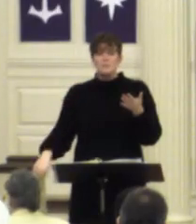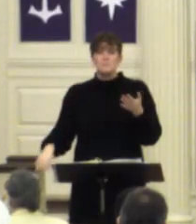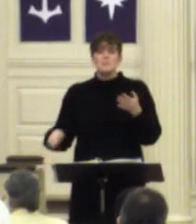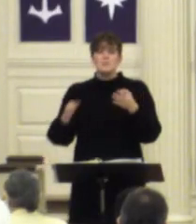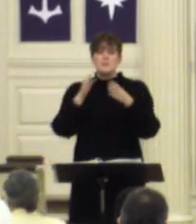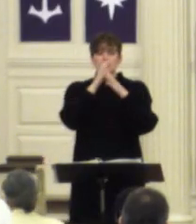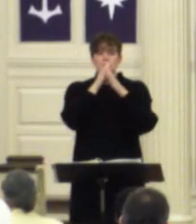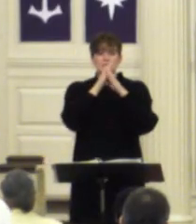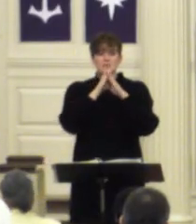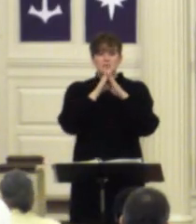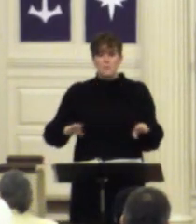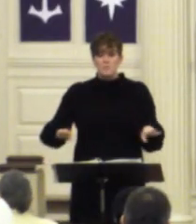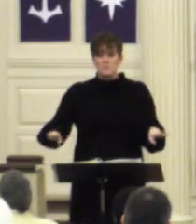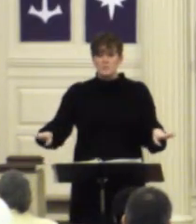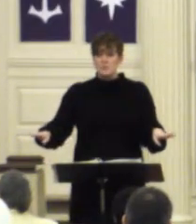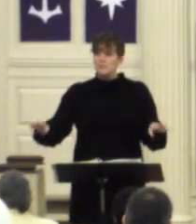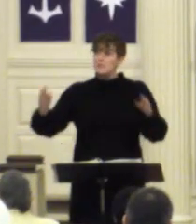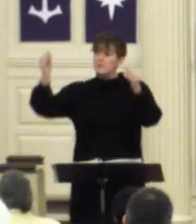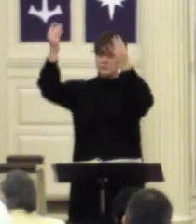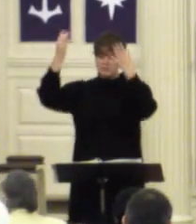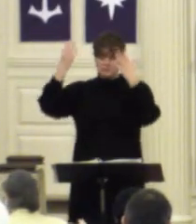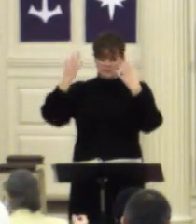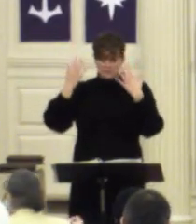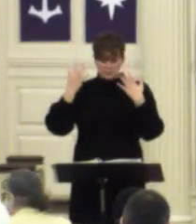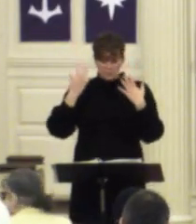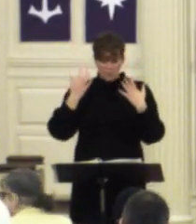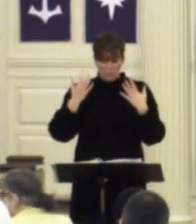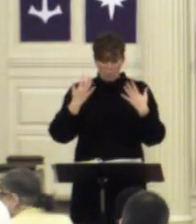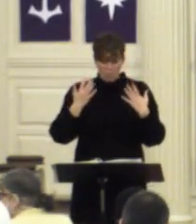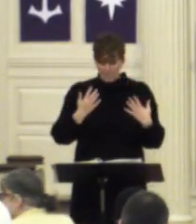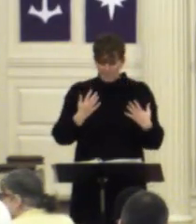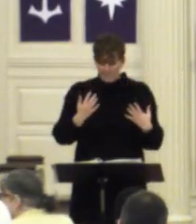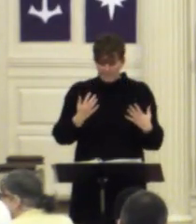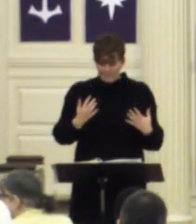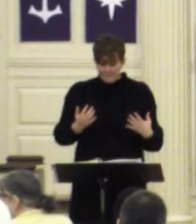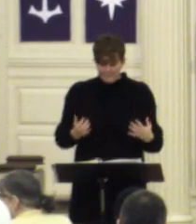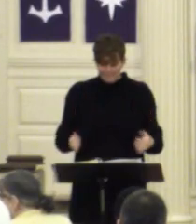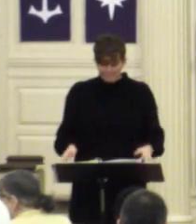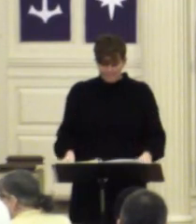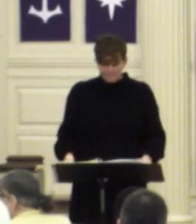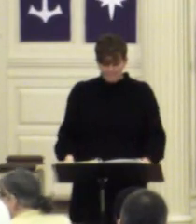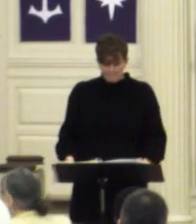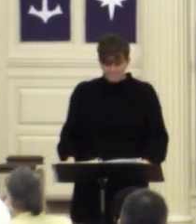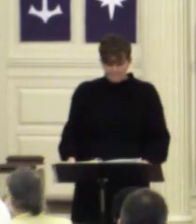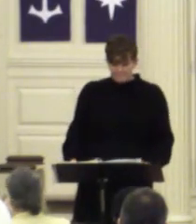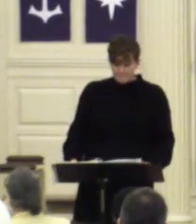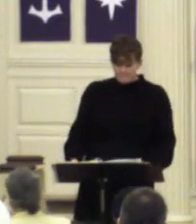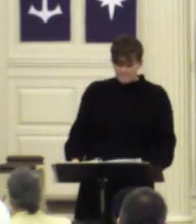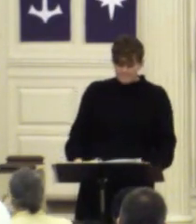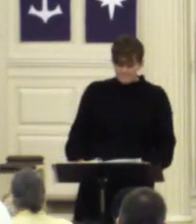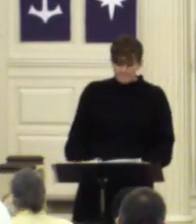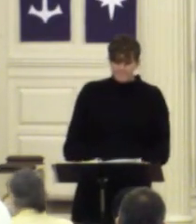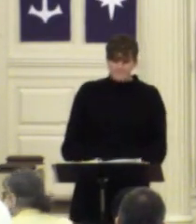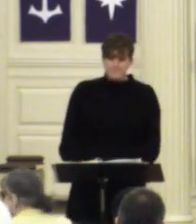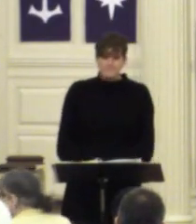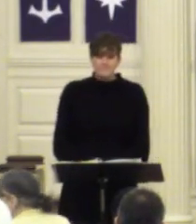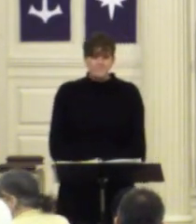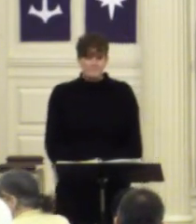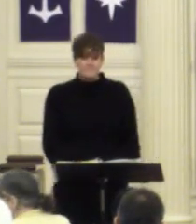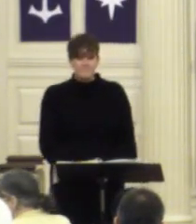vitalis peccata mundi, dona nobis